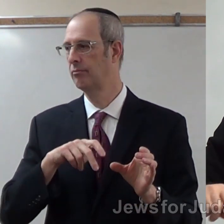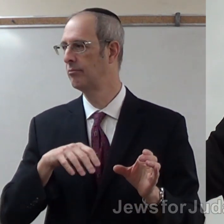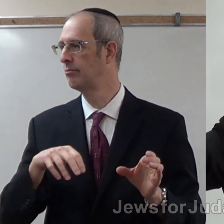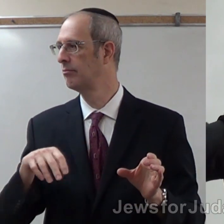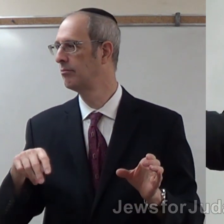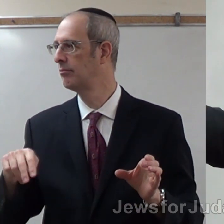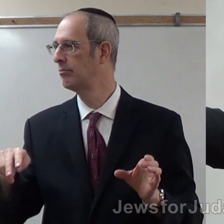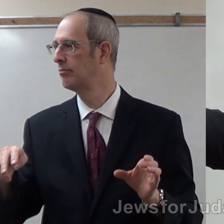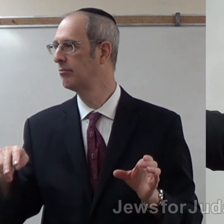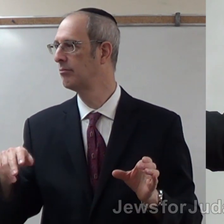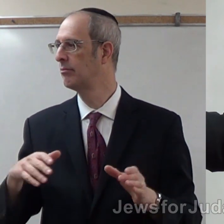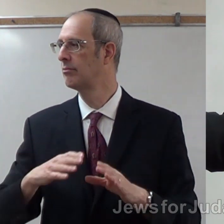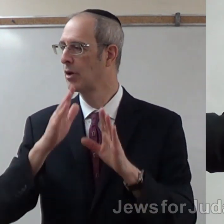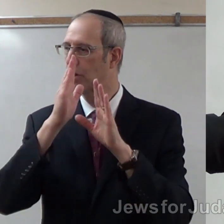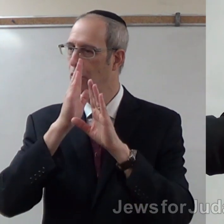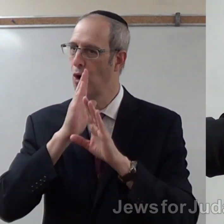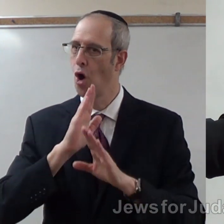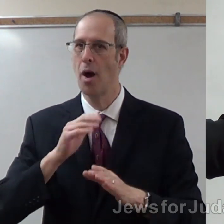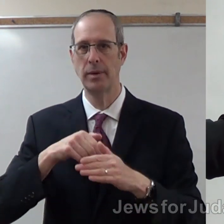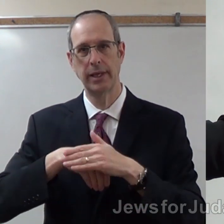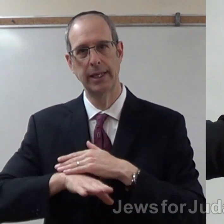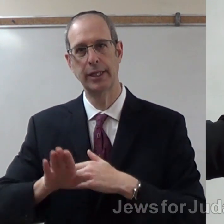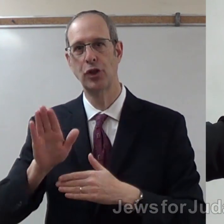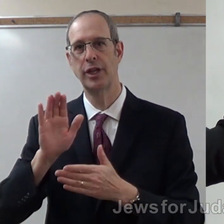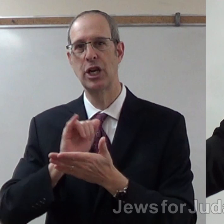He walked calmly into the yeshiva,